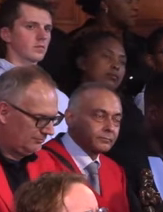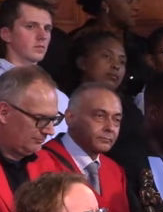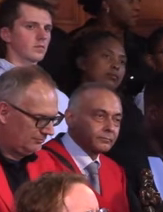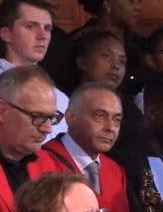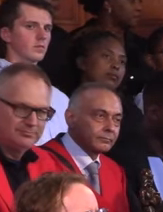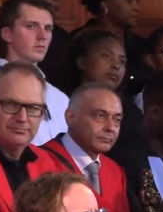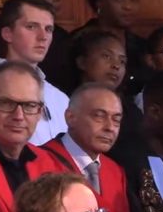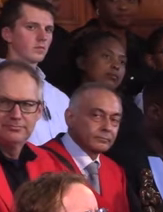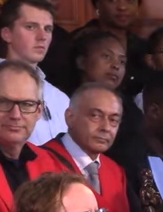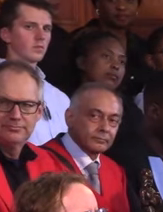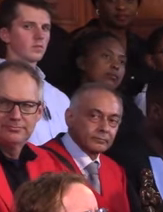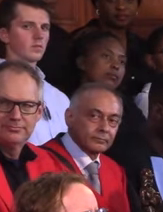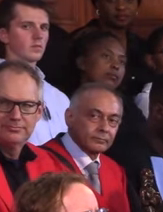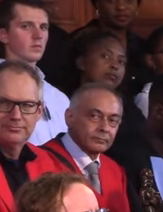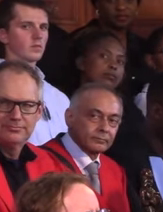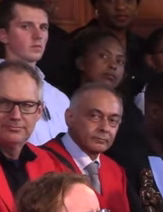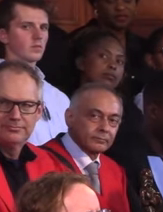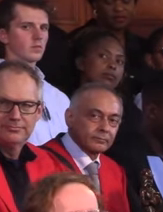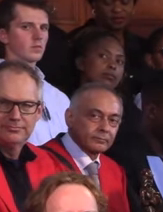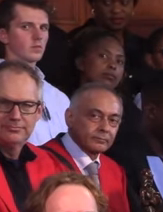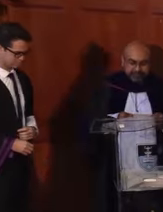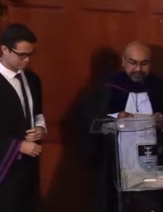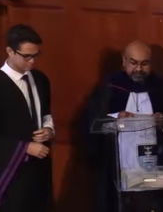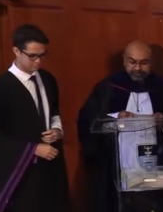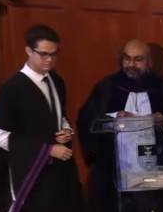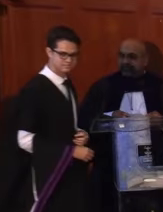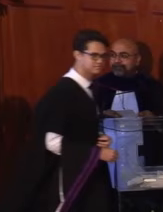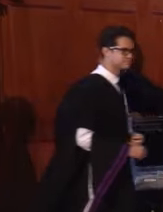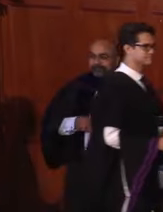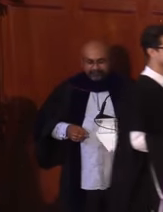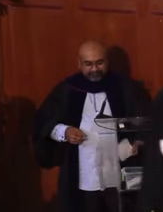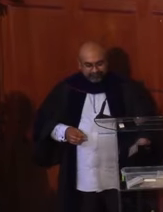For the degree of Bachelor of Science Honours in the First Class, Muhammad Akif Hasim.